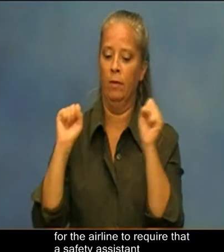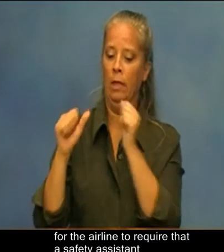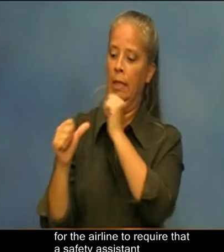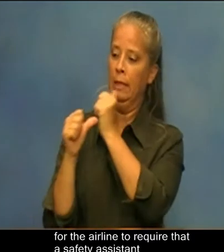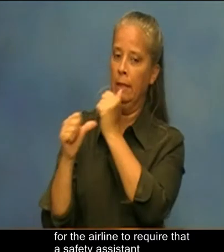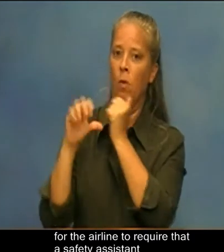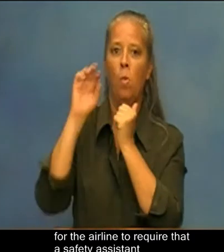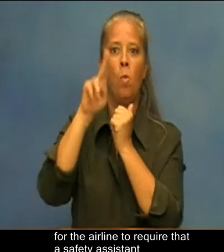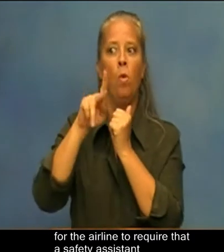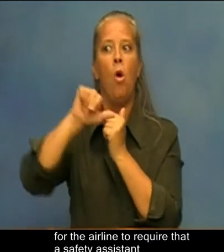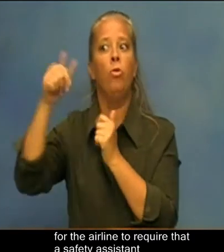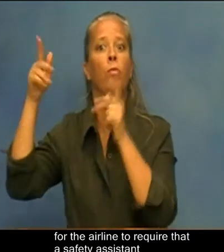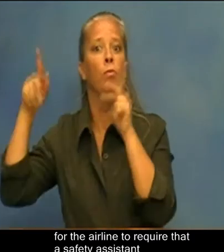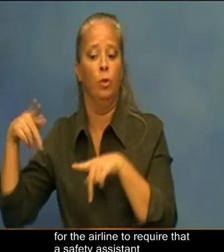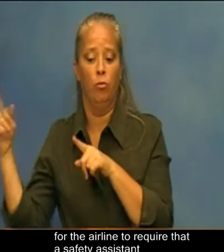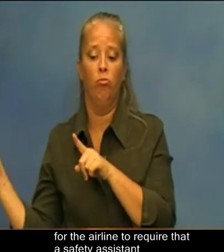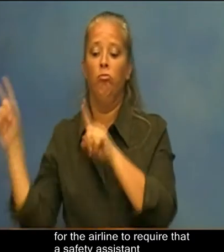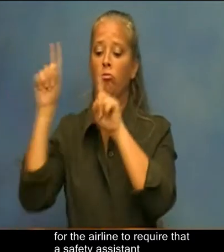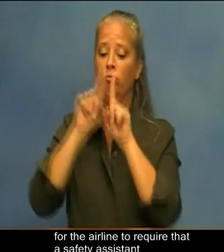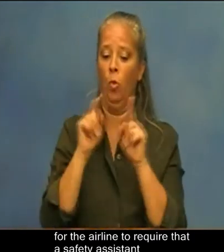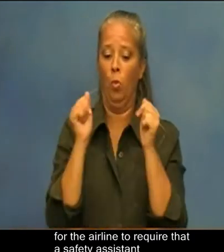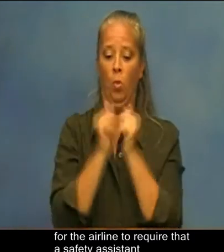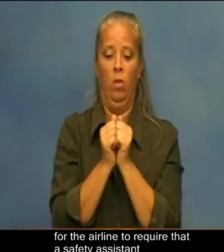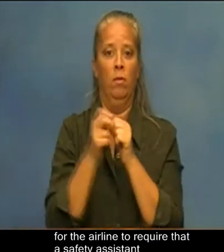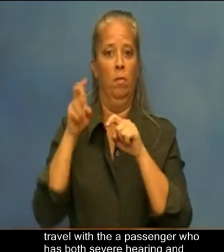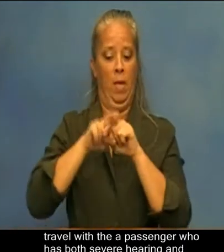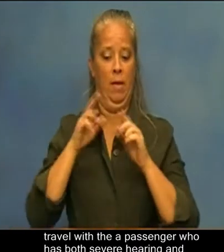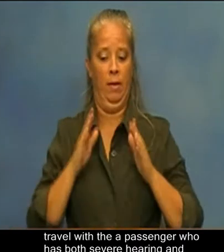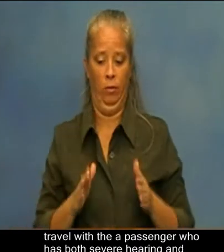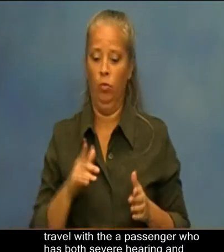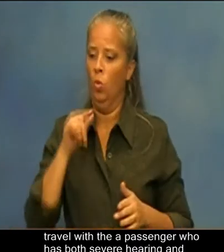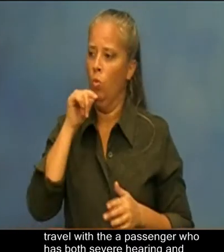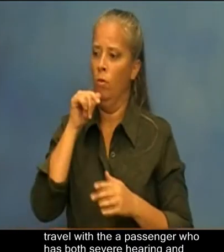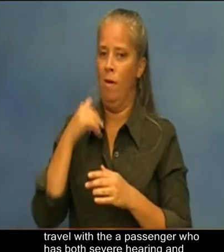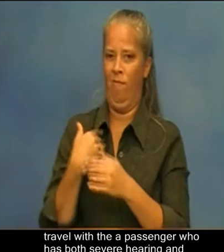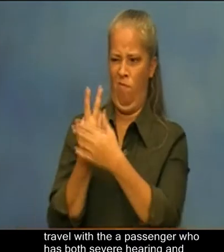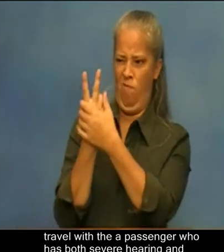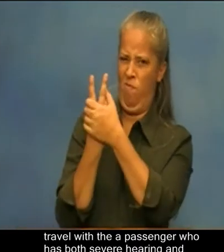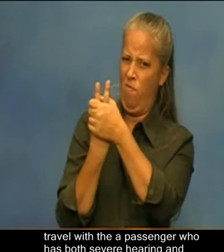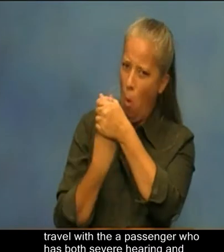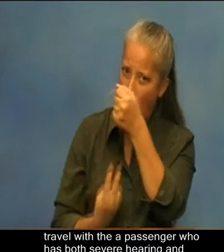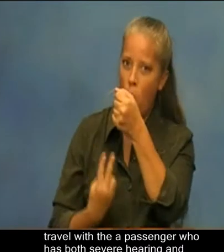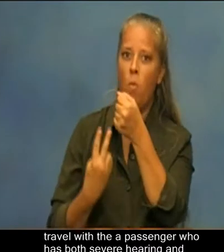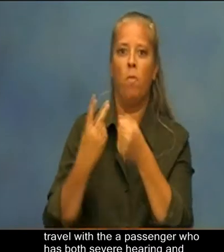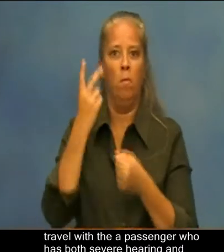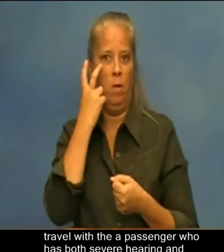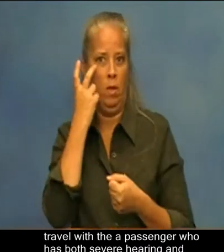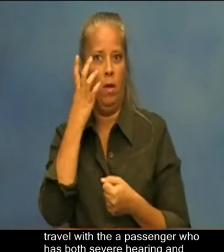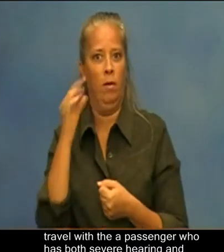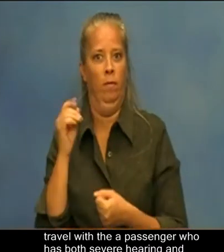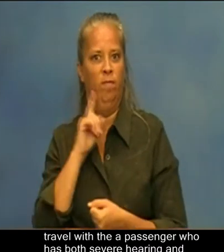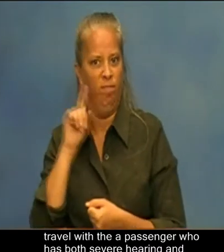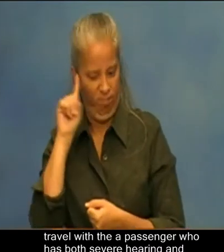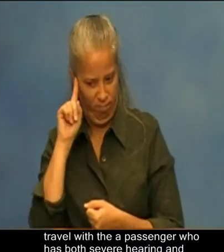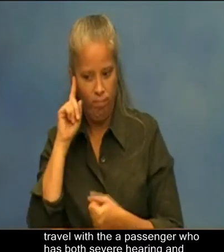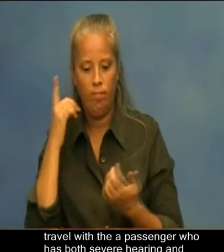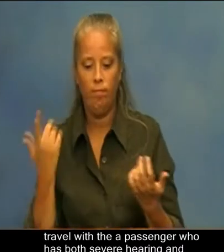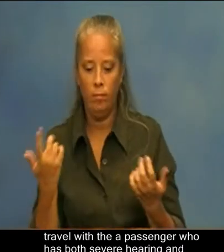that a safety assistant or other person travel with a passenger who has both severe hearing